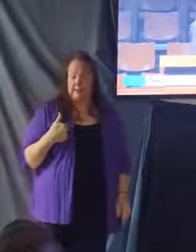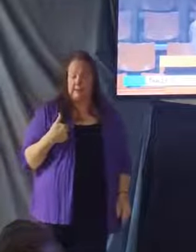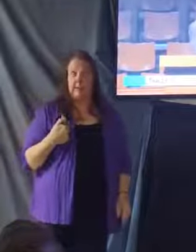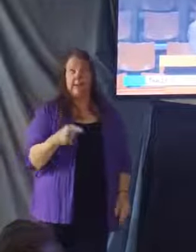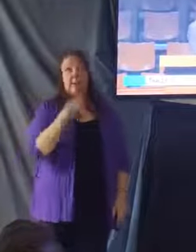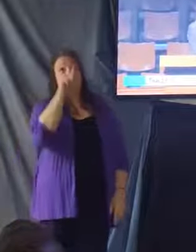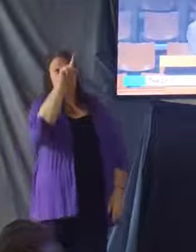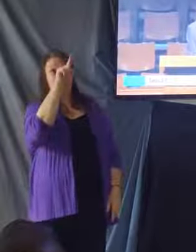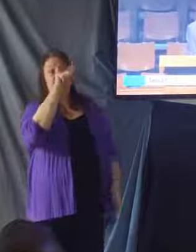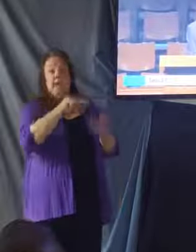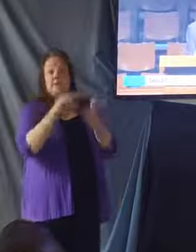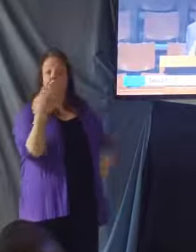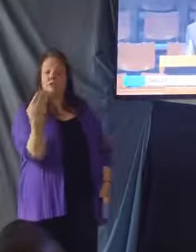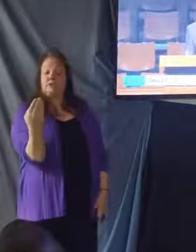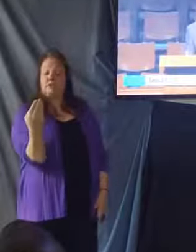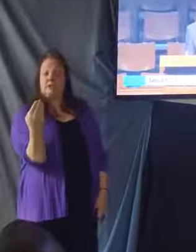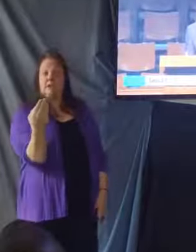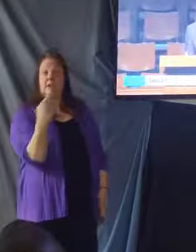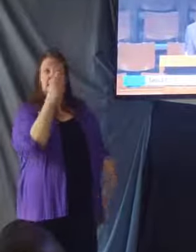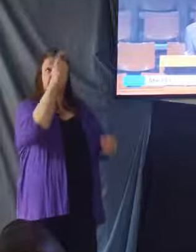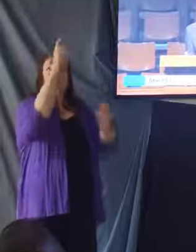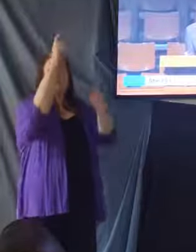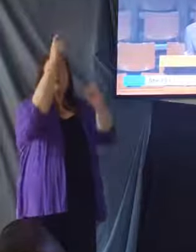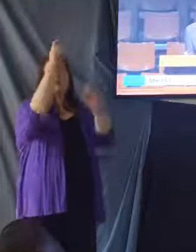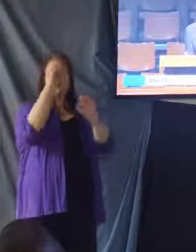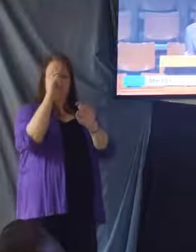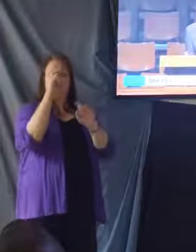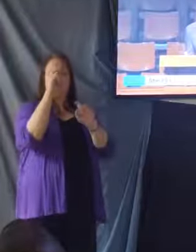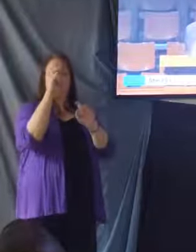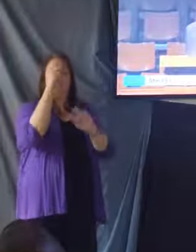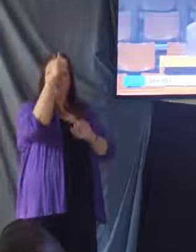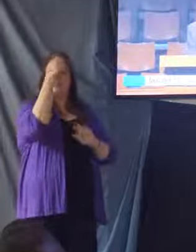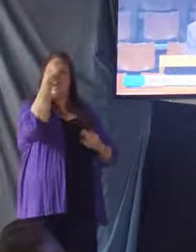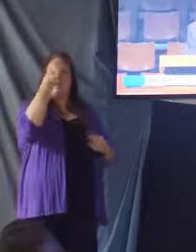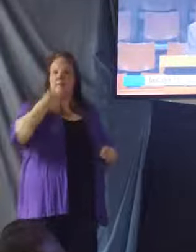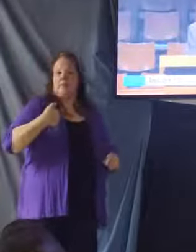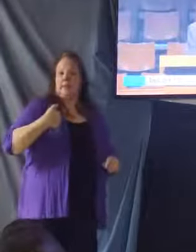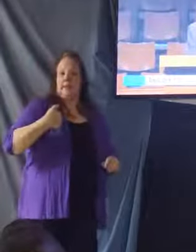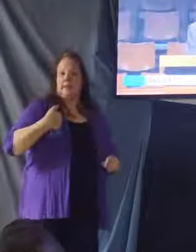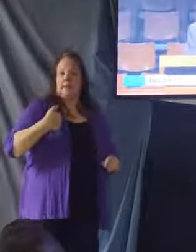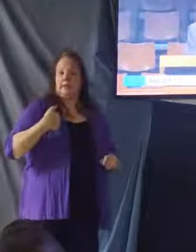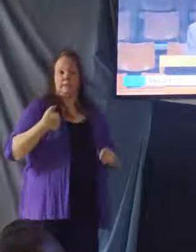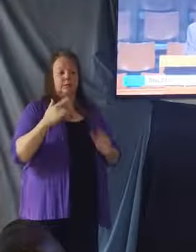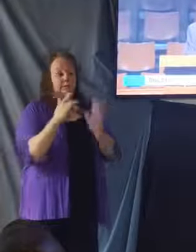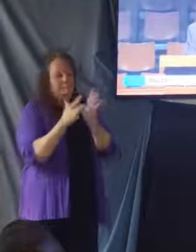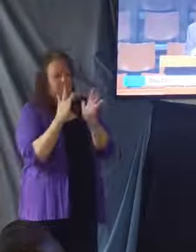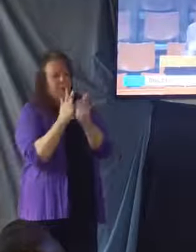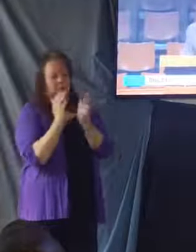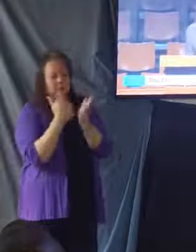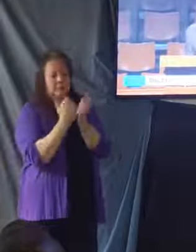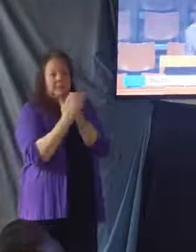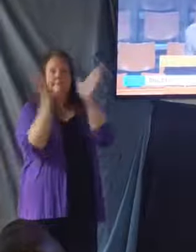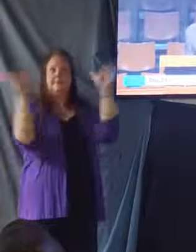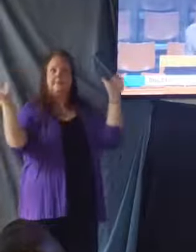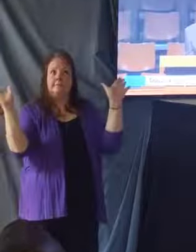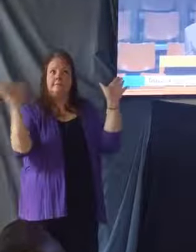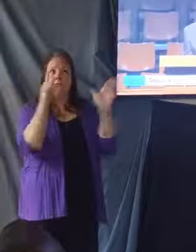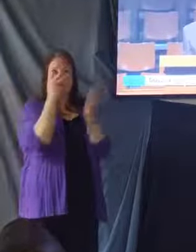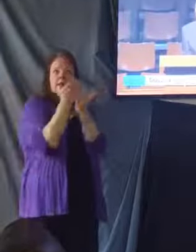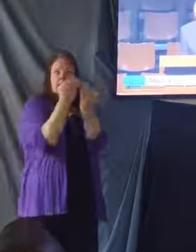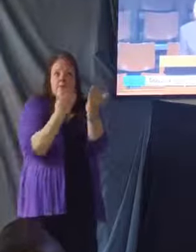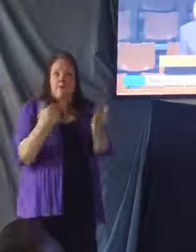He's the one, verse 14, who gave himself for us. He takes us back to the first coming to redeem